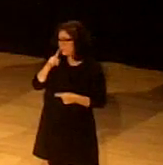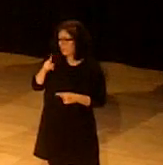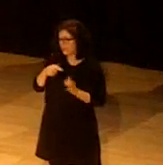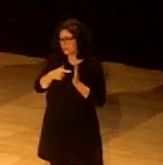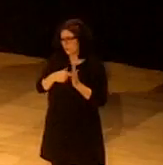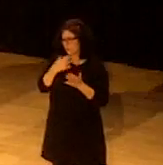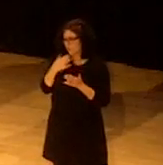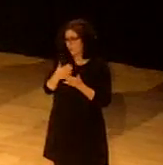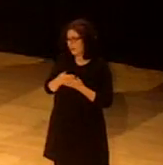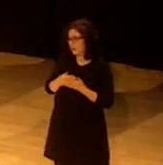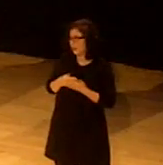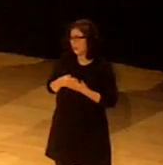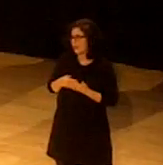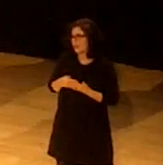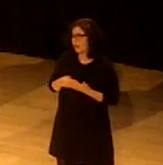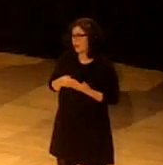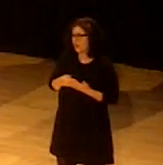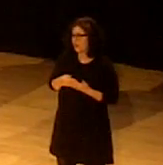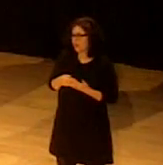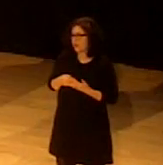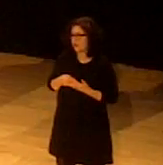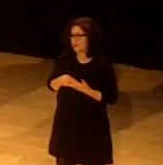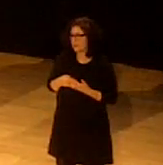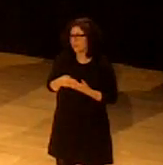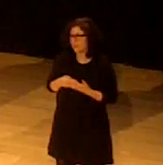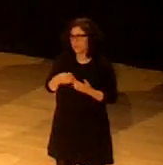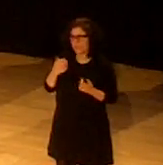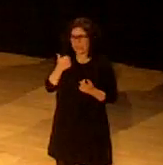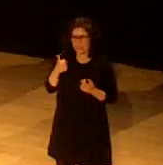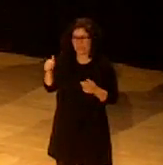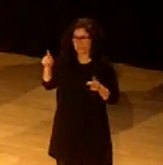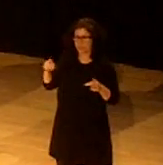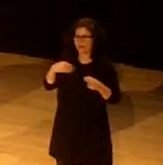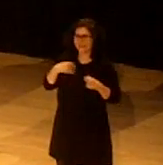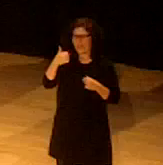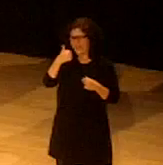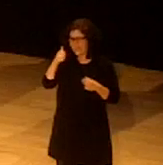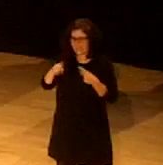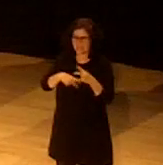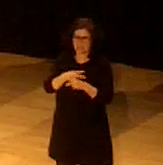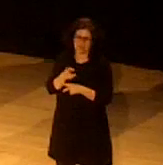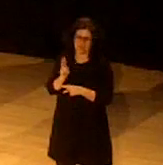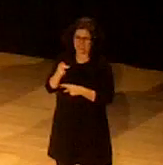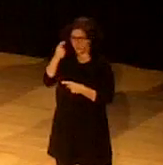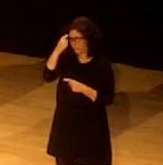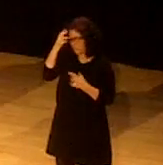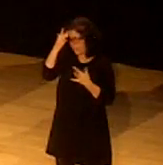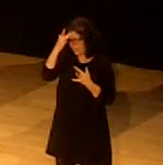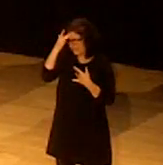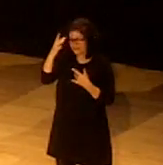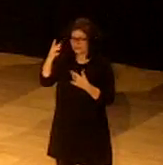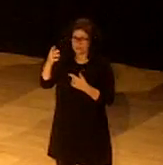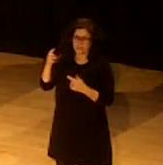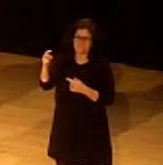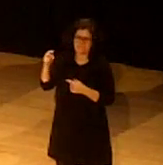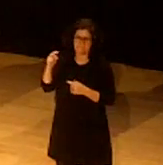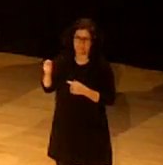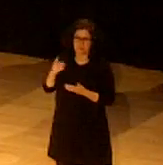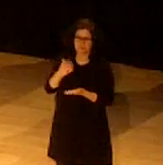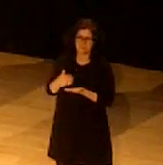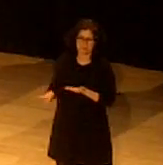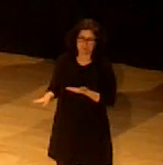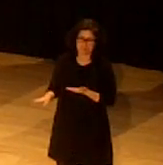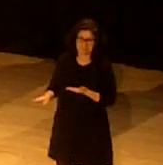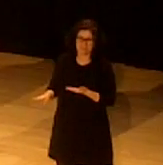well was the injustice that anybody who has any sort of history of mental illness is immediately